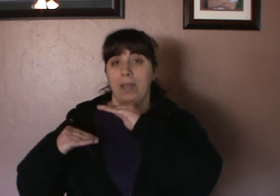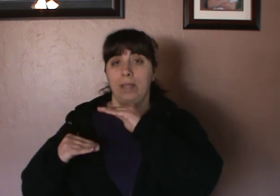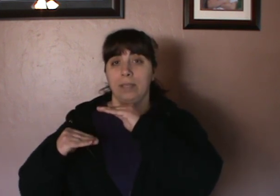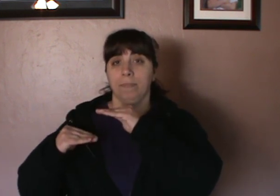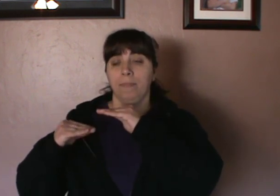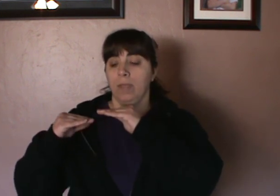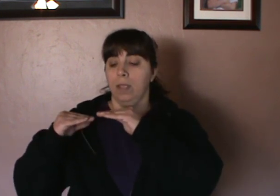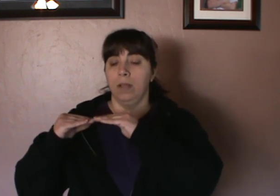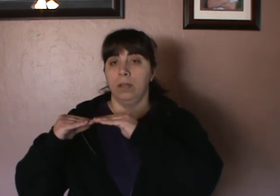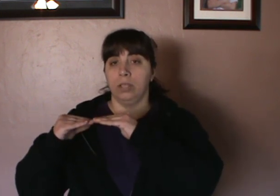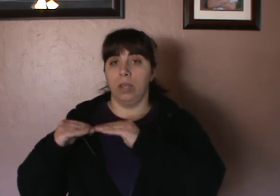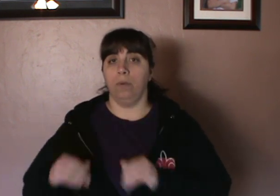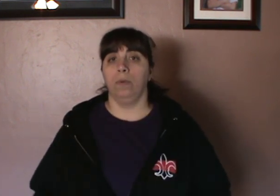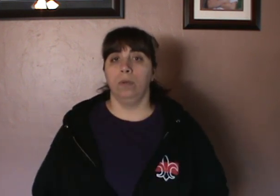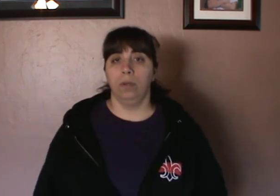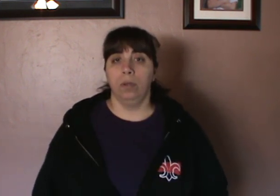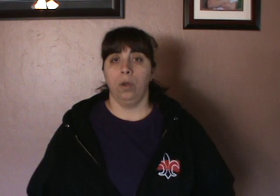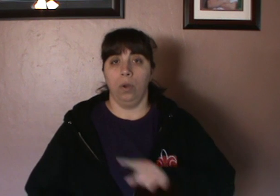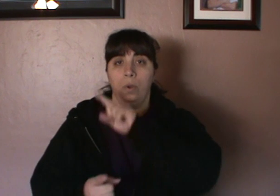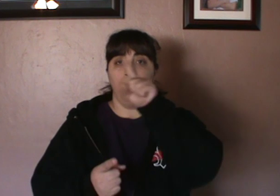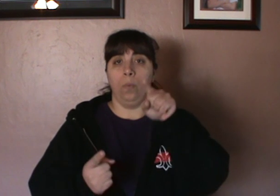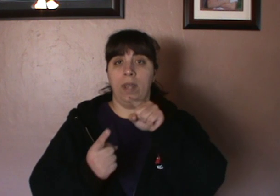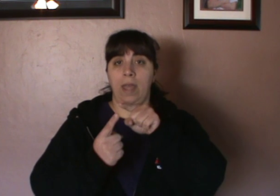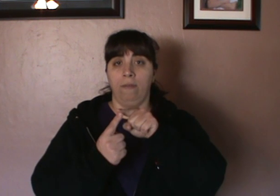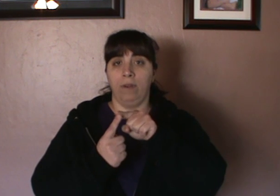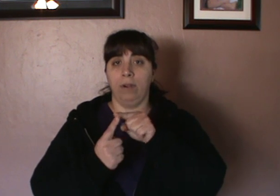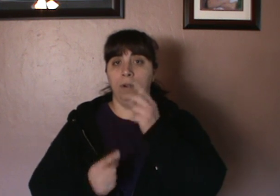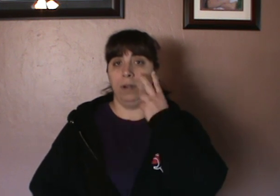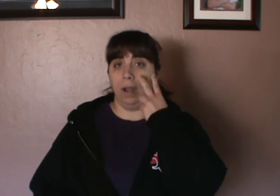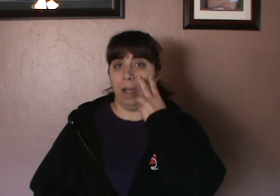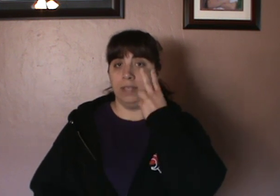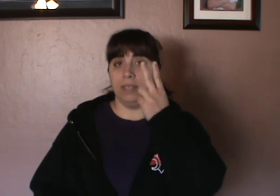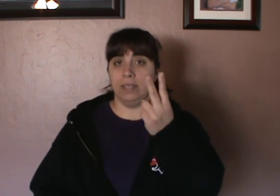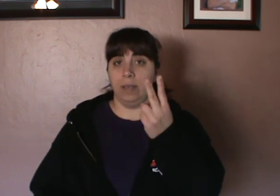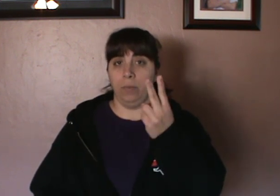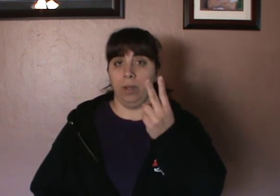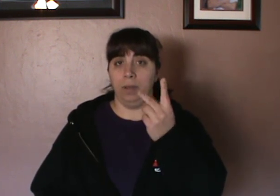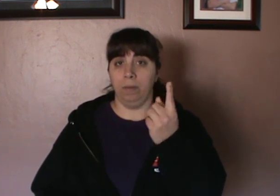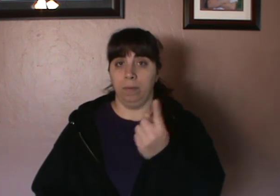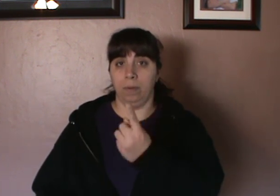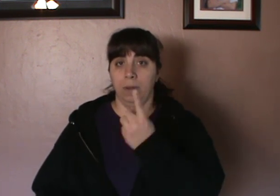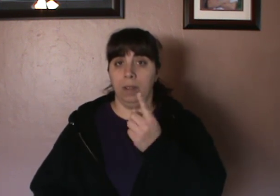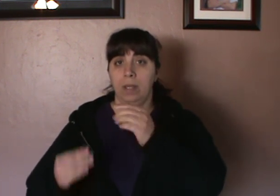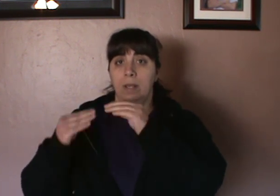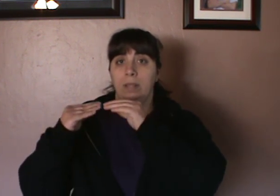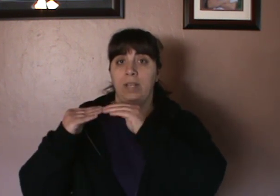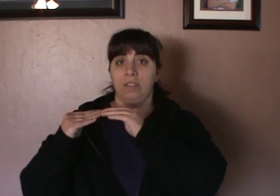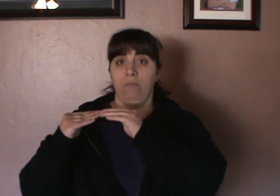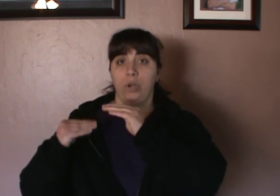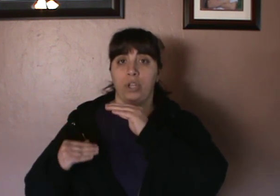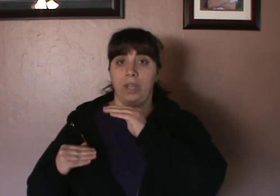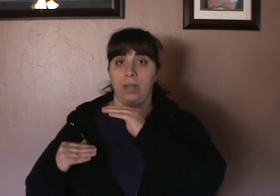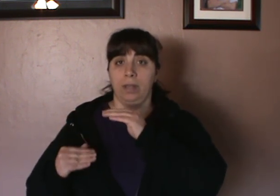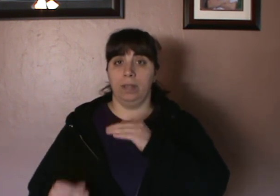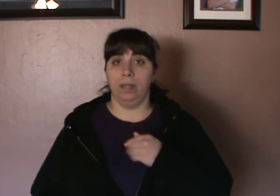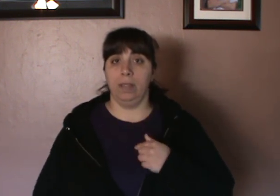us. So whenever I see someone less fortunate than